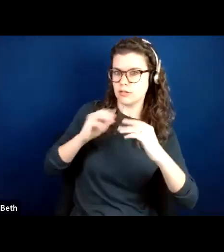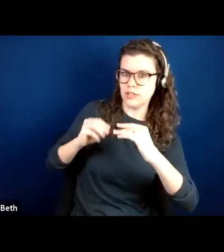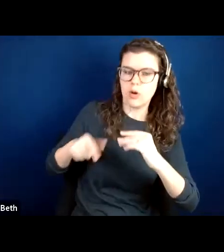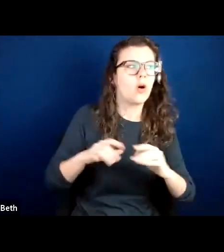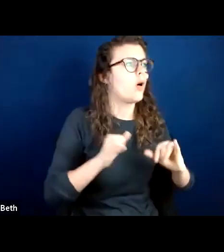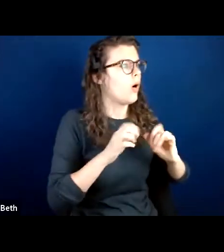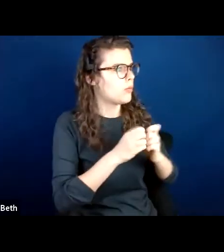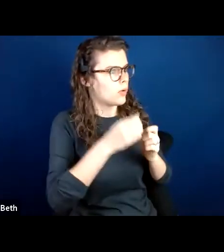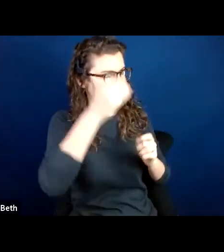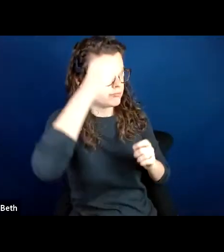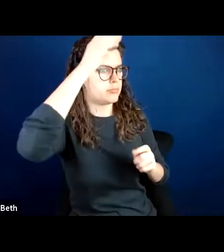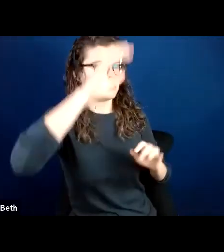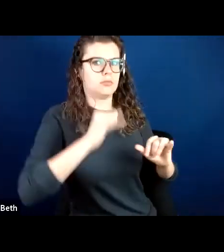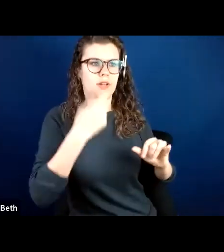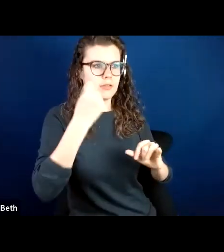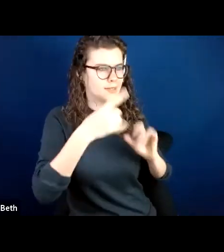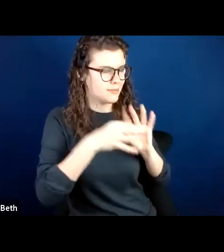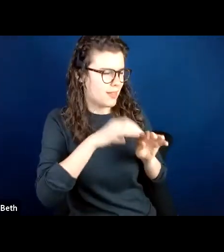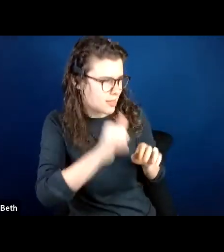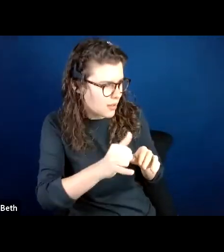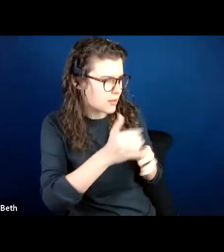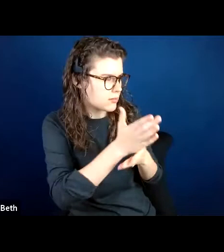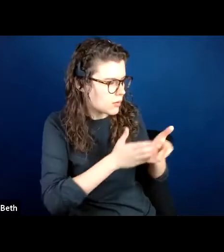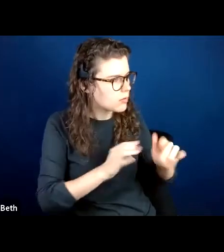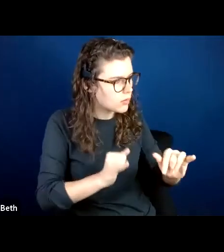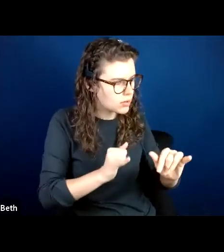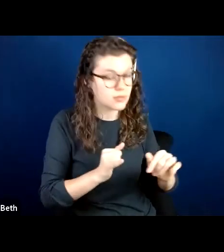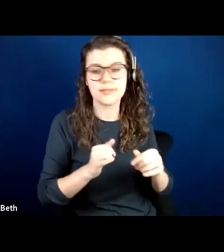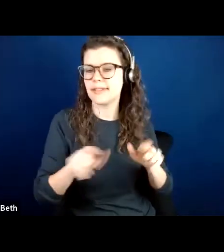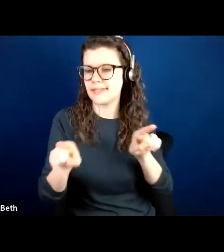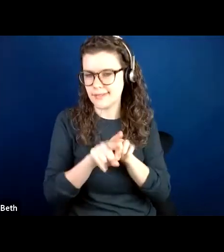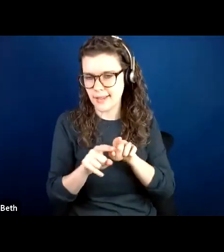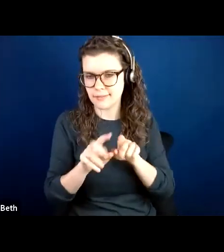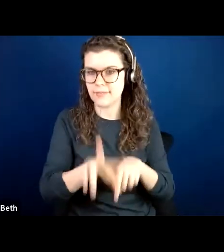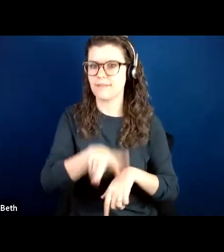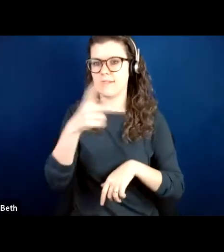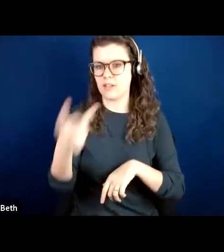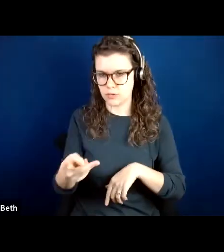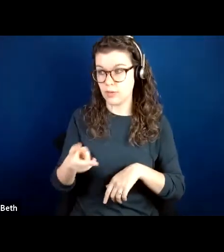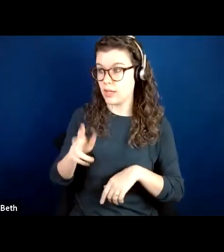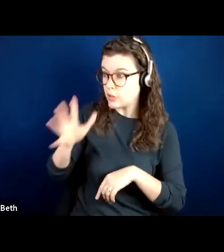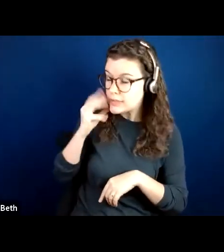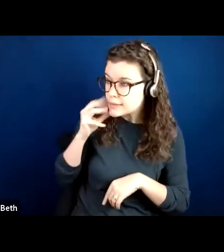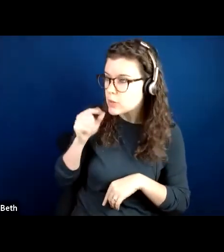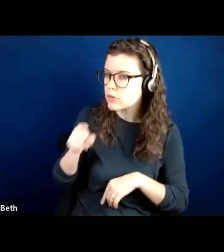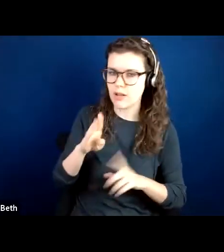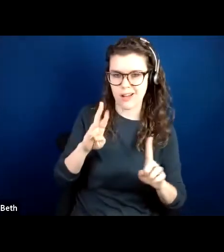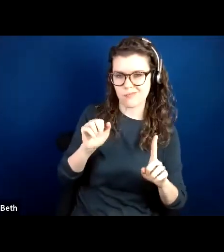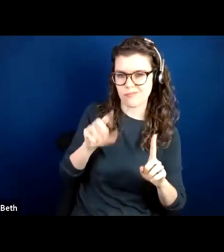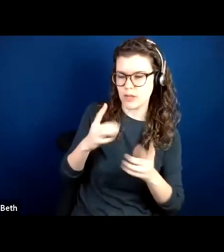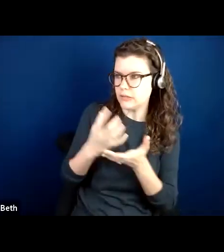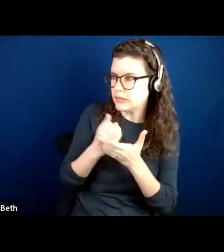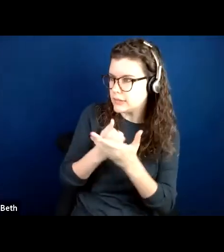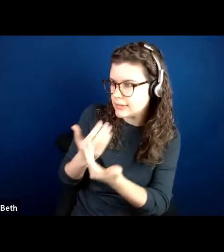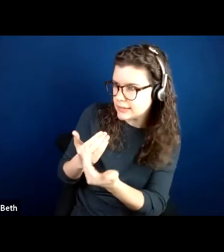of course, their experiences and expertise helped Brad in learning his role. So it's a